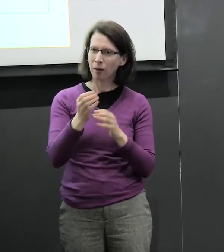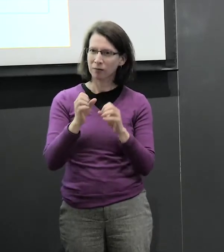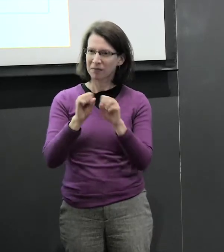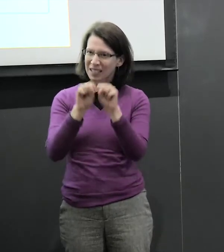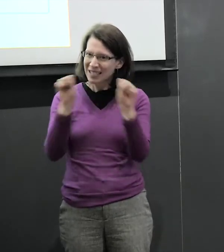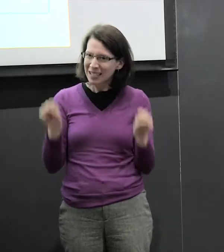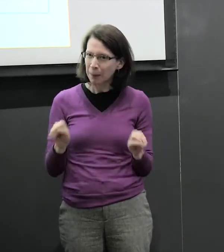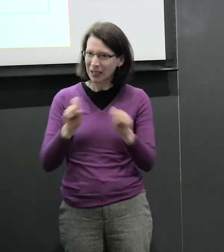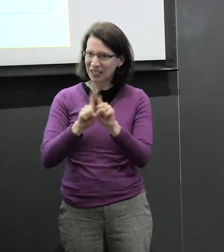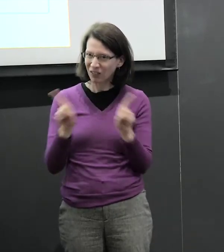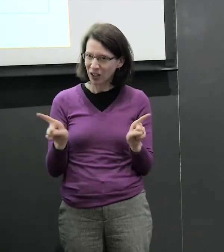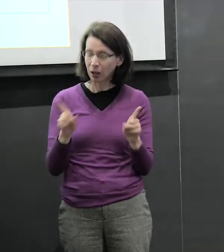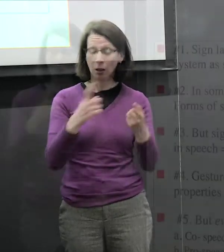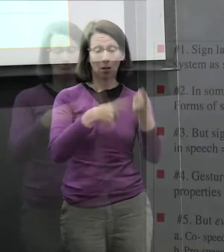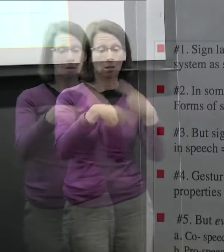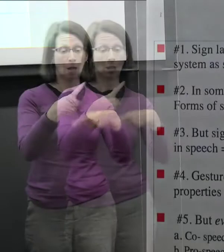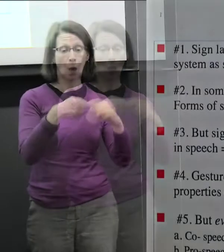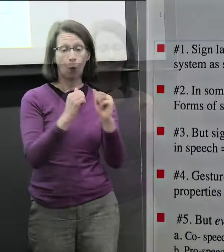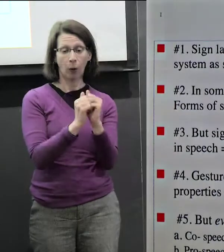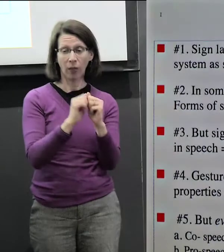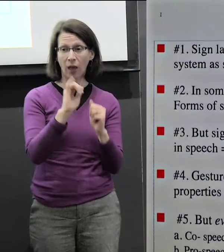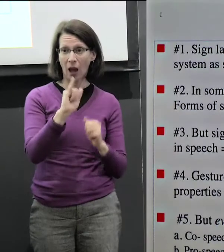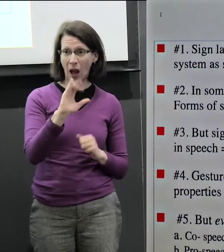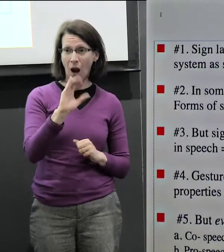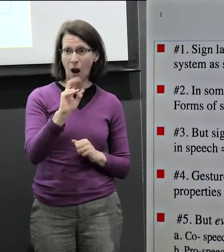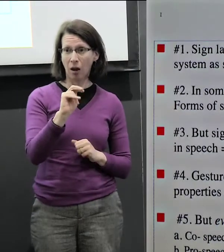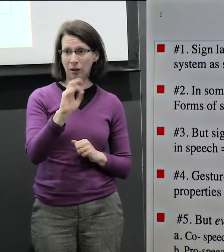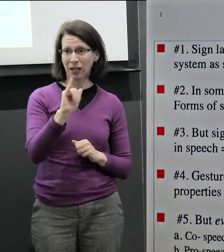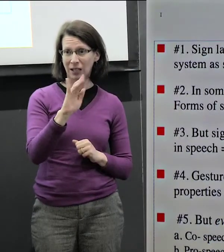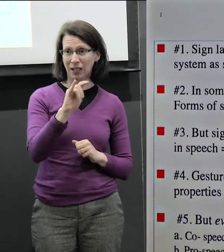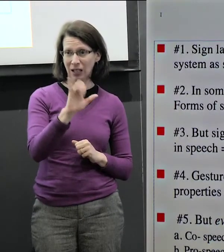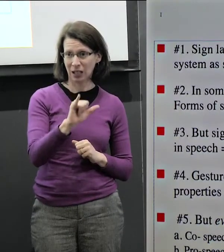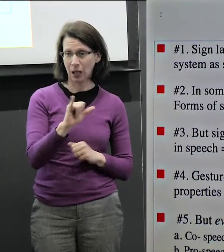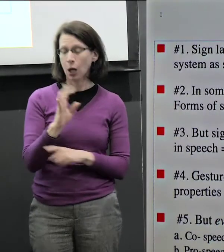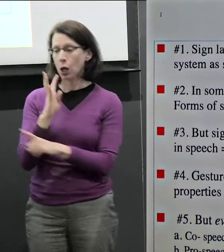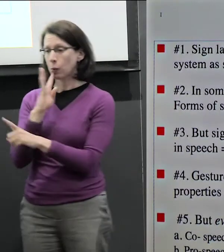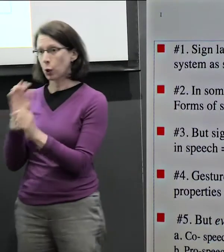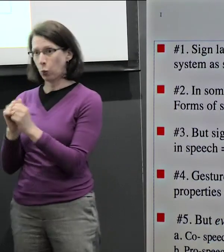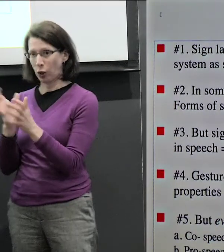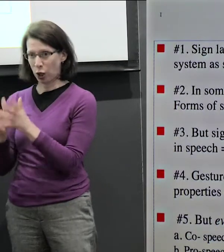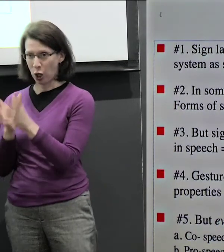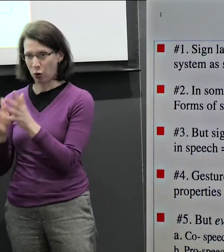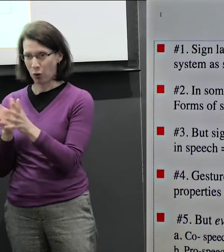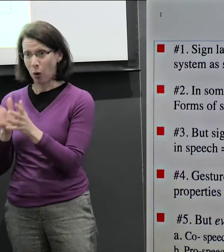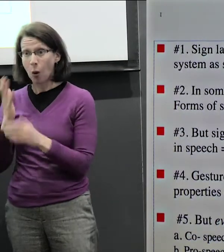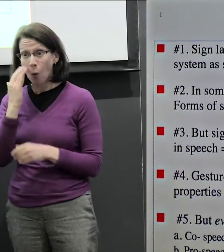iconicity and speech with gestures. Why? Because co-speech gestures,